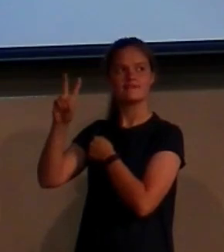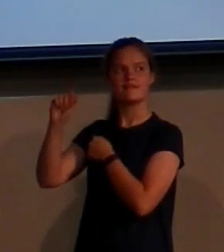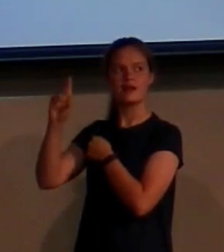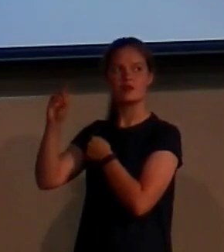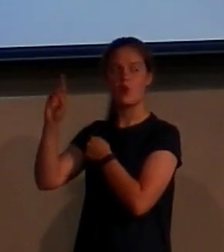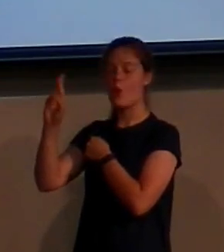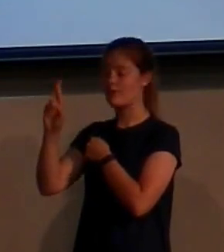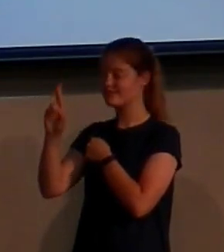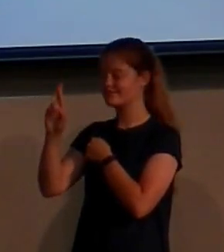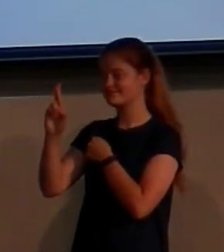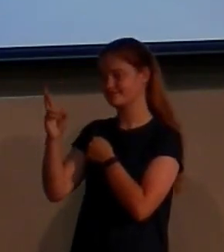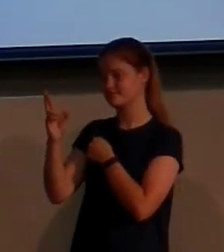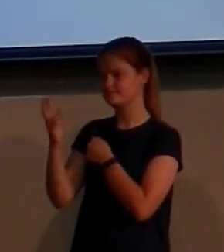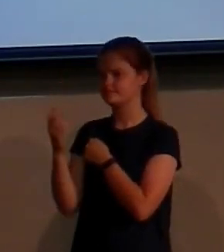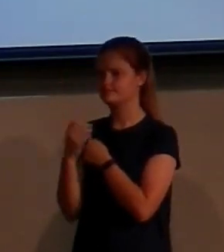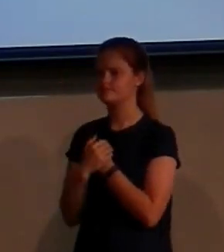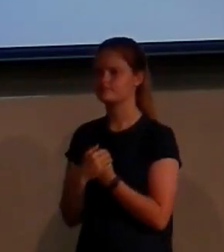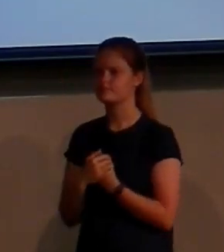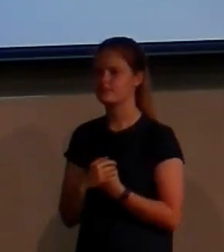well,